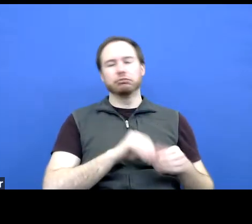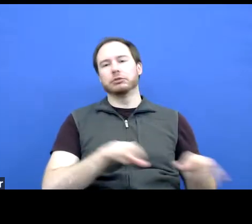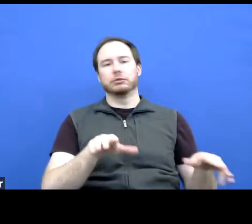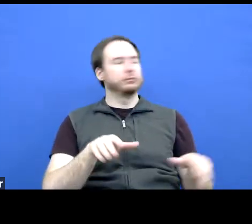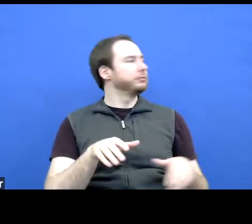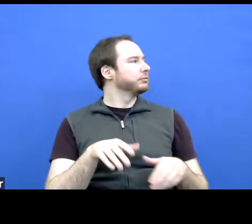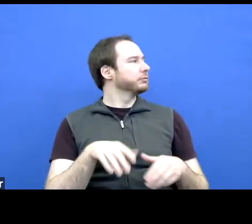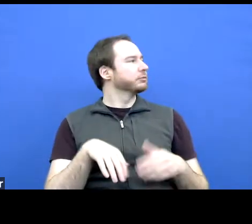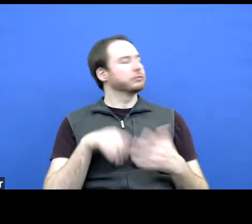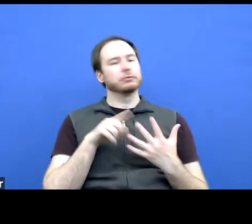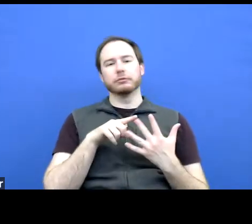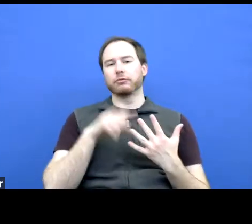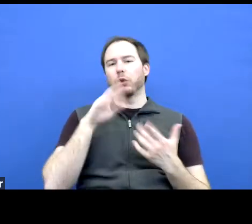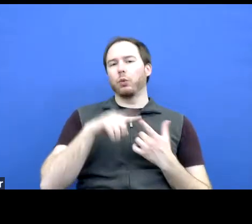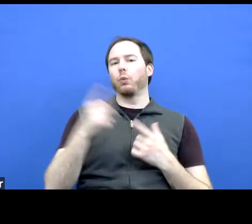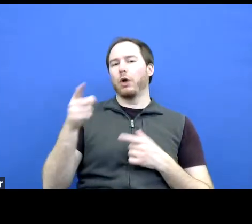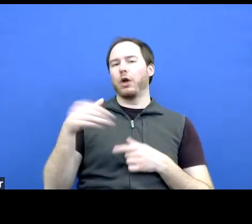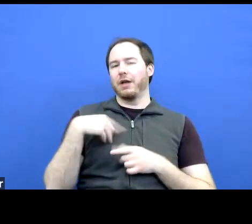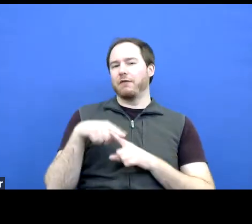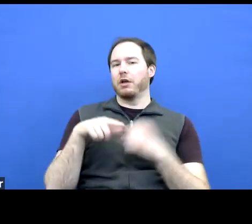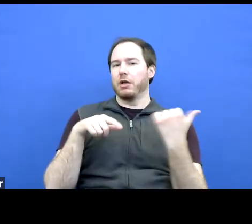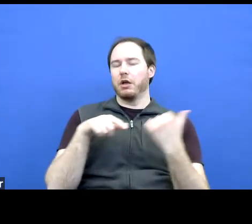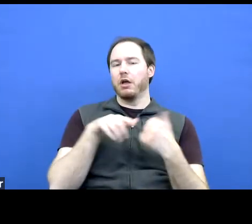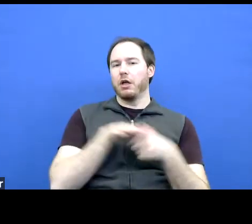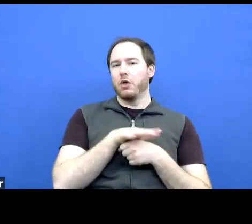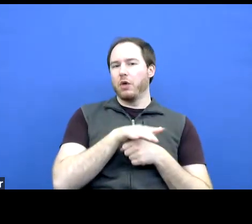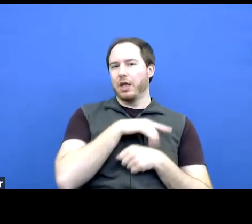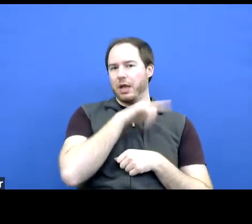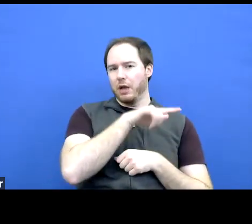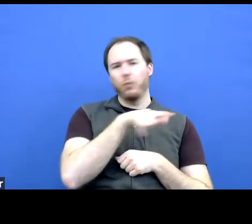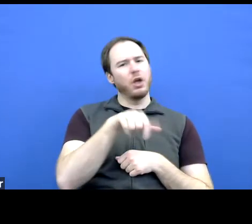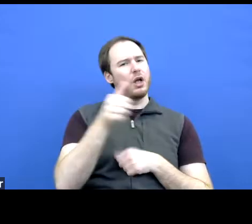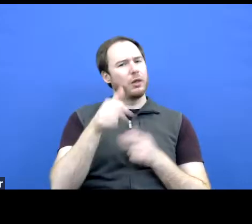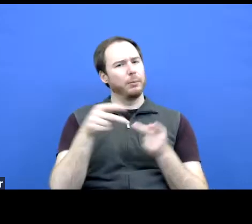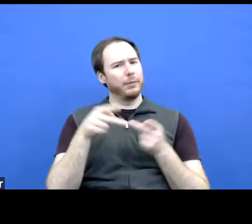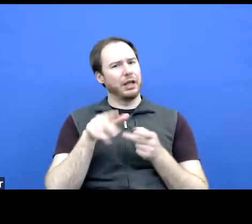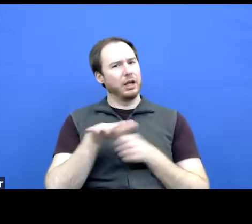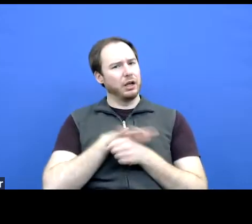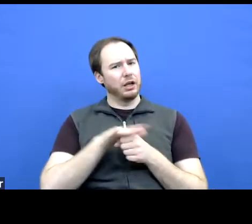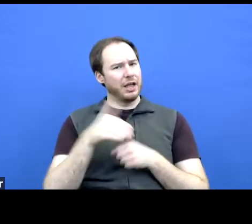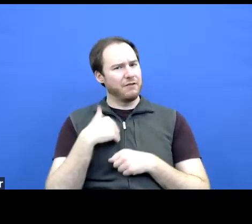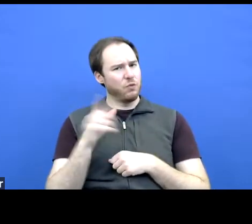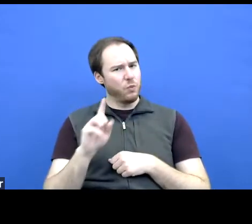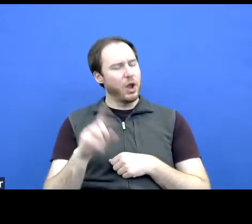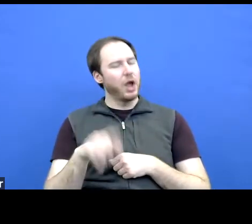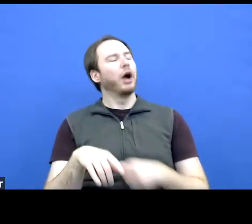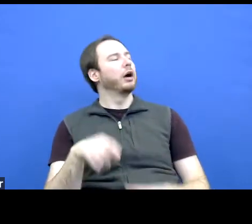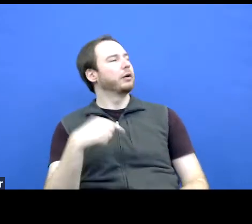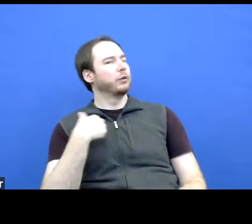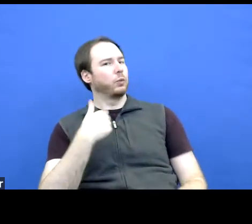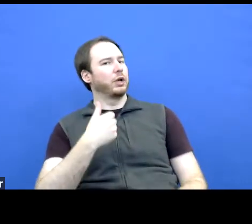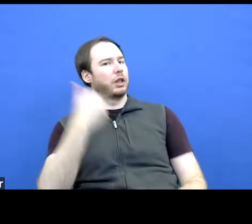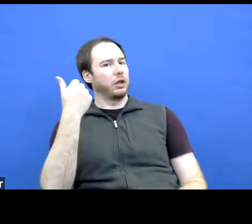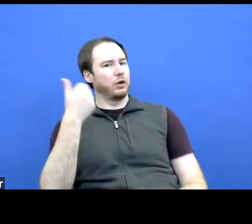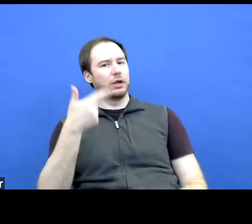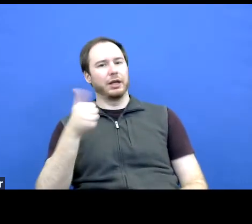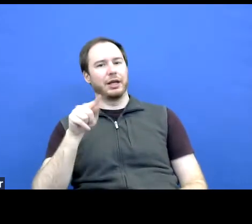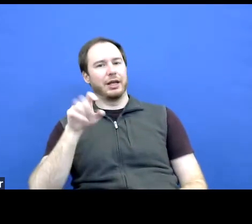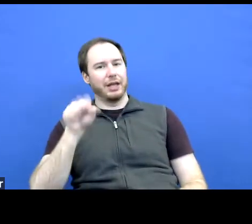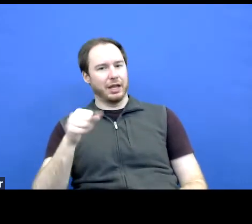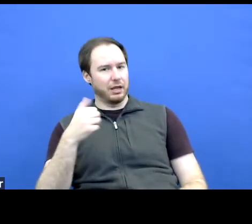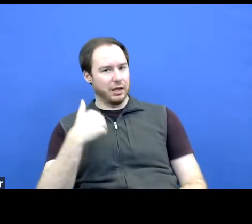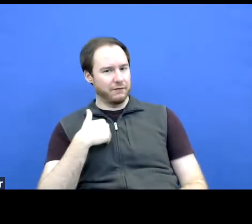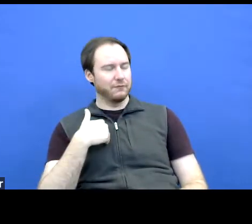And what are the locations? I know you've got the airport. Where else are you around this location? Sure, yeah, we have a location, in